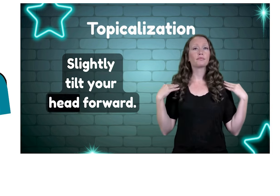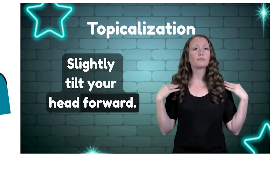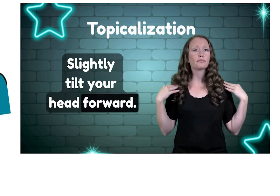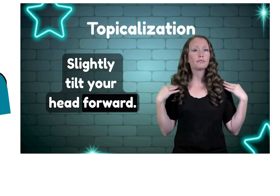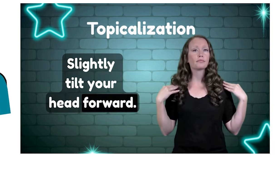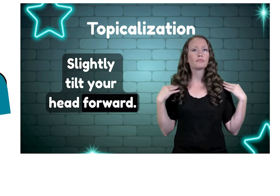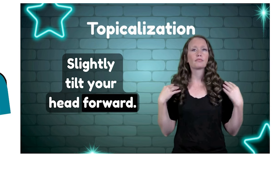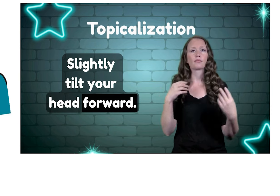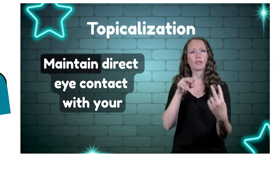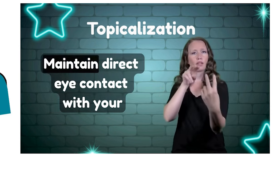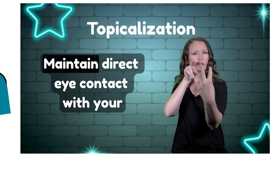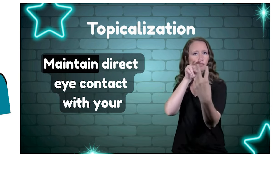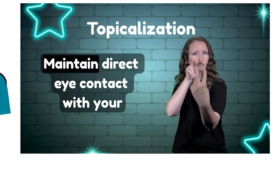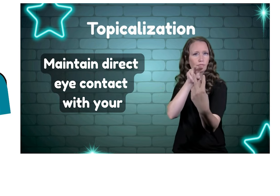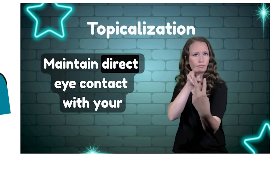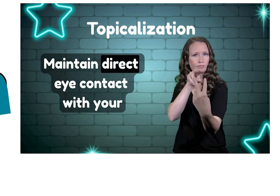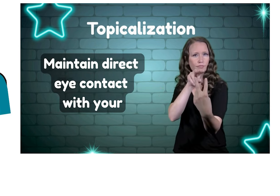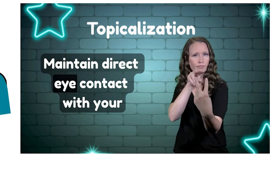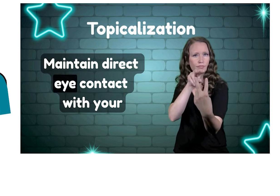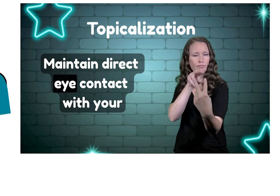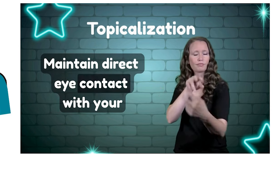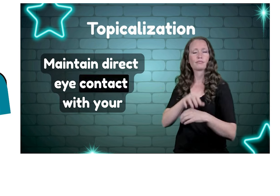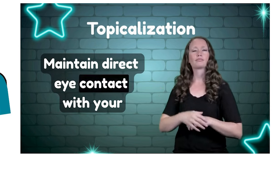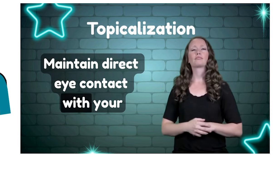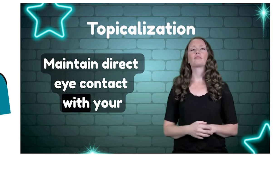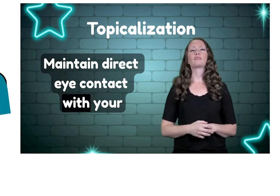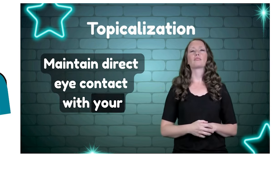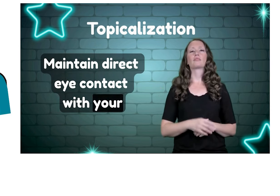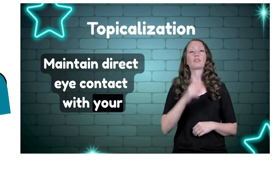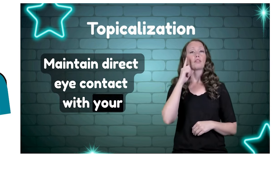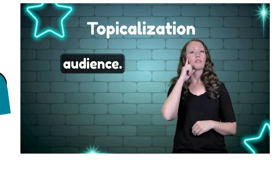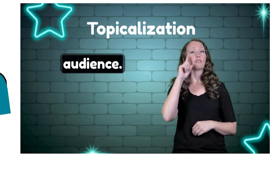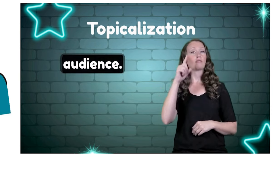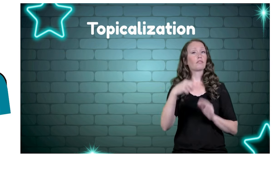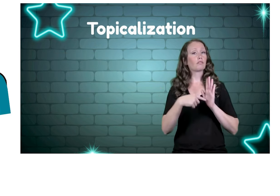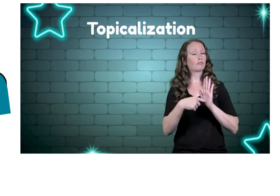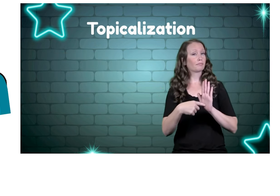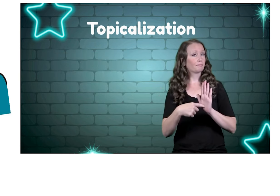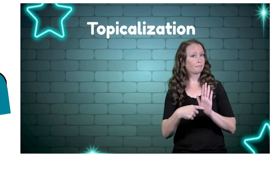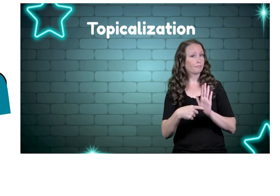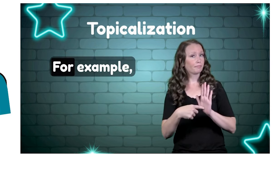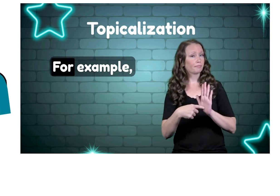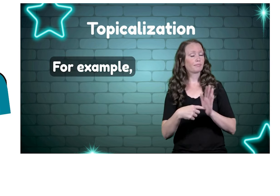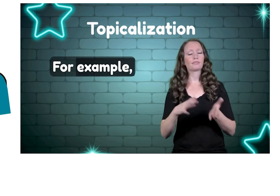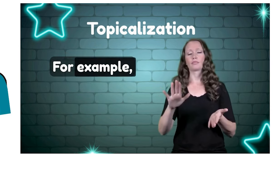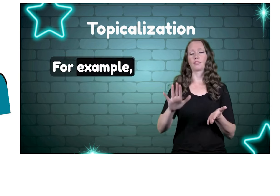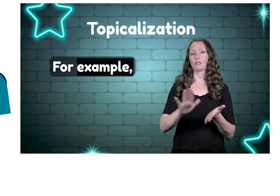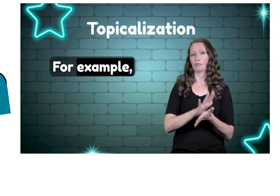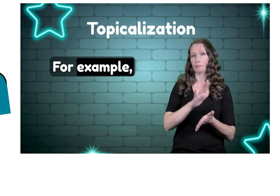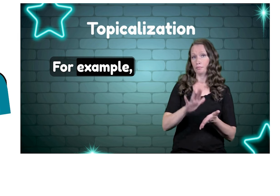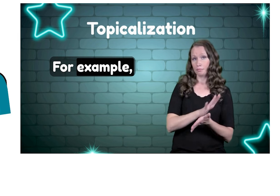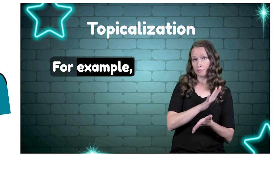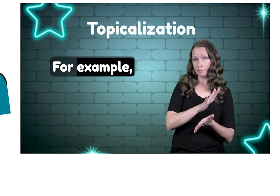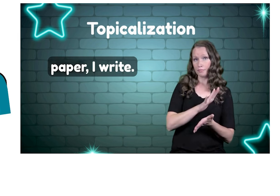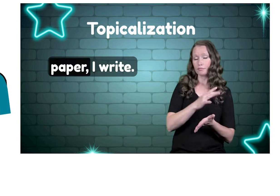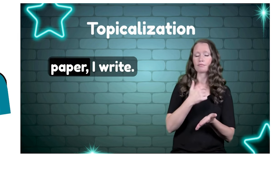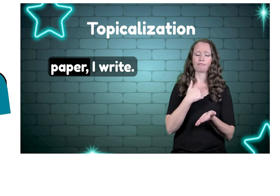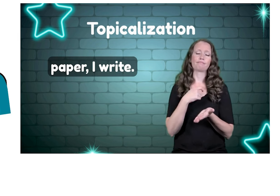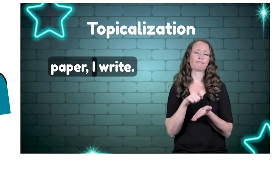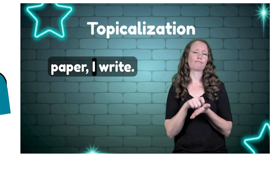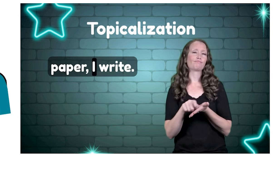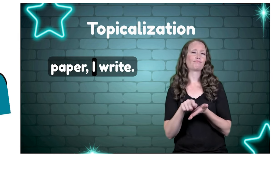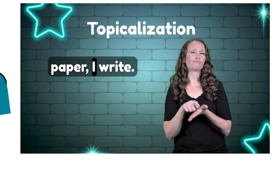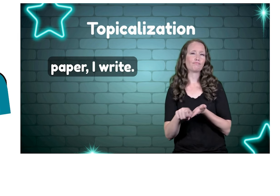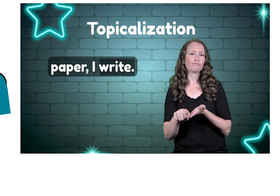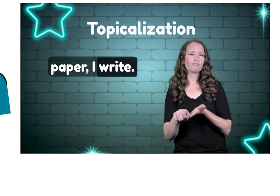tilt your head forward, maintain direct eye contact with your audience. For example,